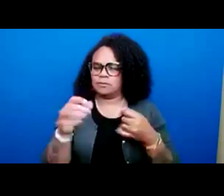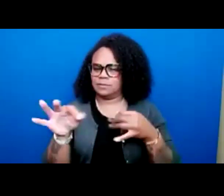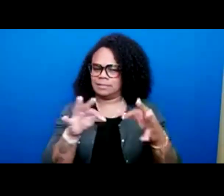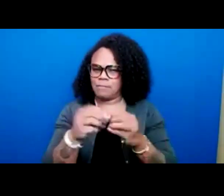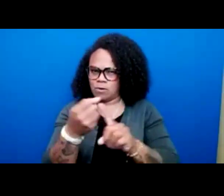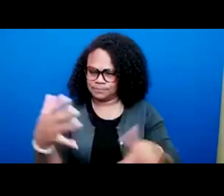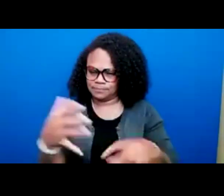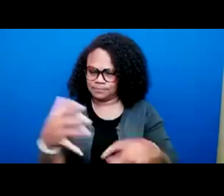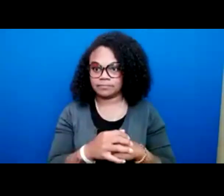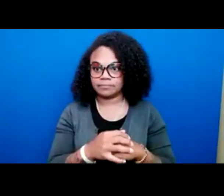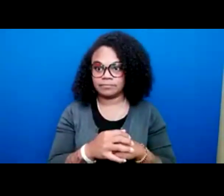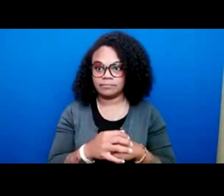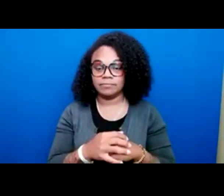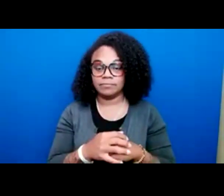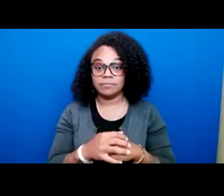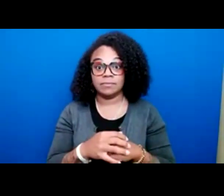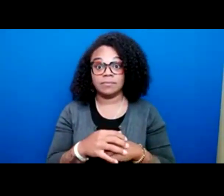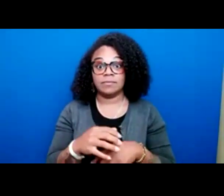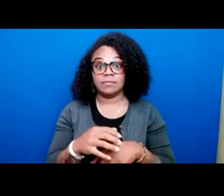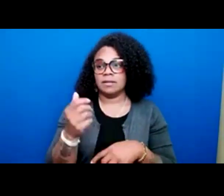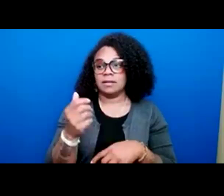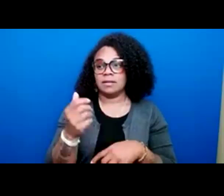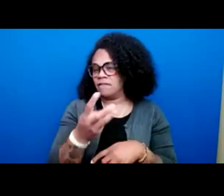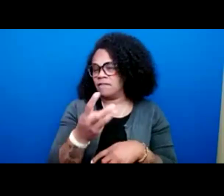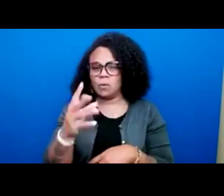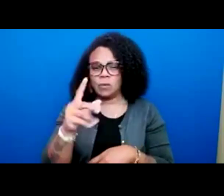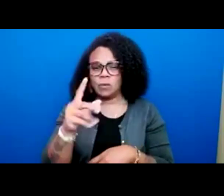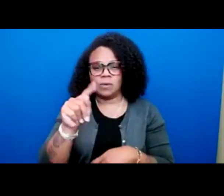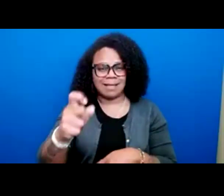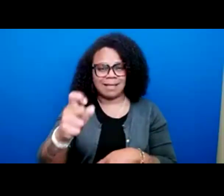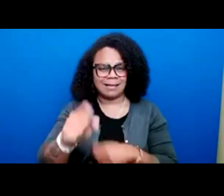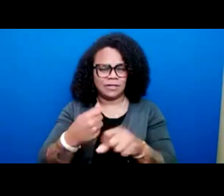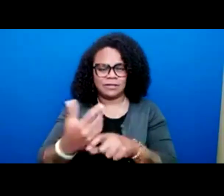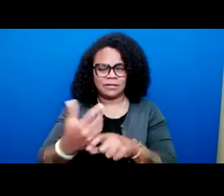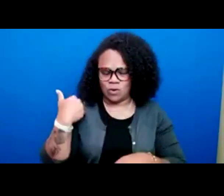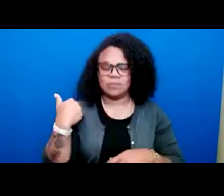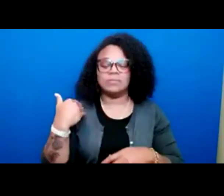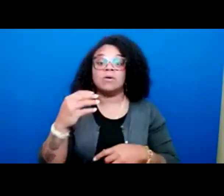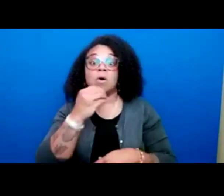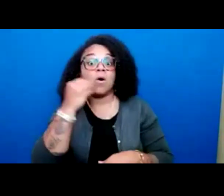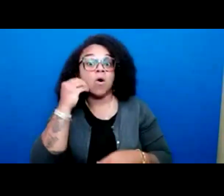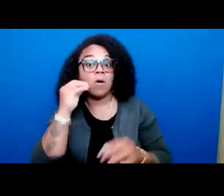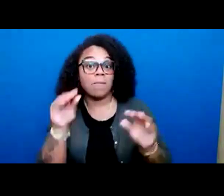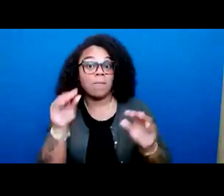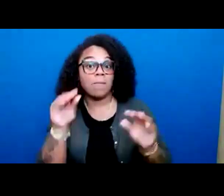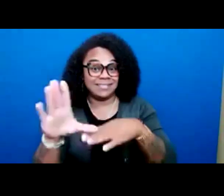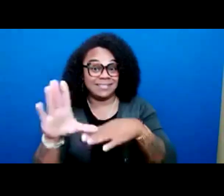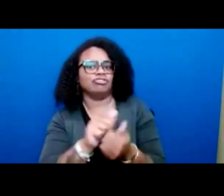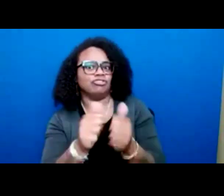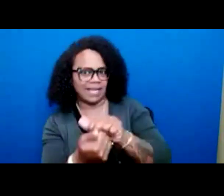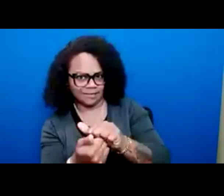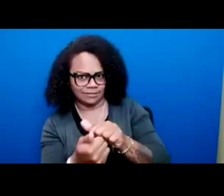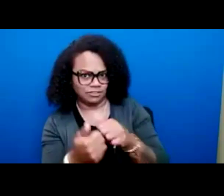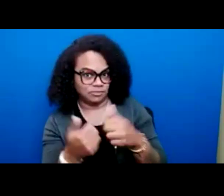The change that happened a couple of tax years ago when it comes to the home office deduction is that no